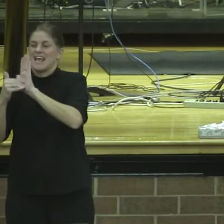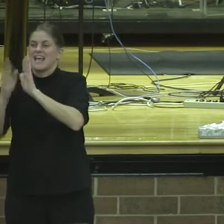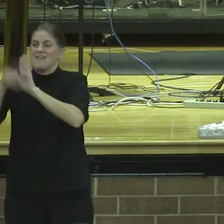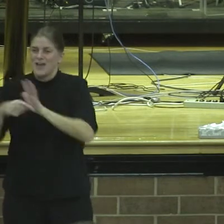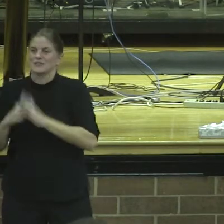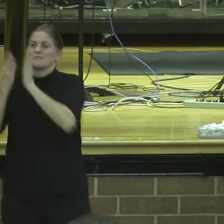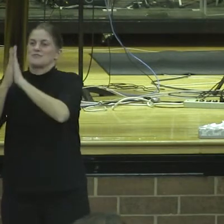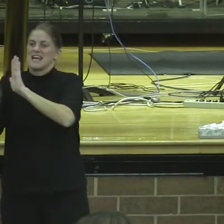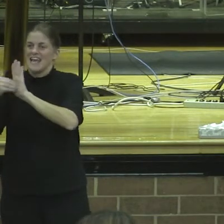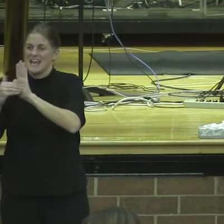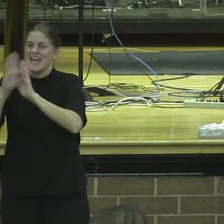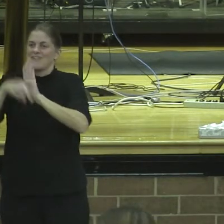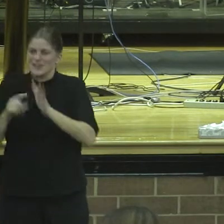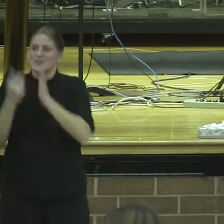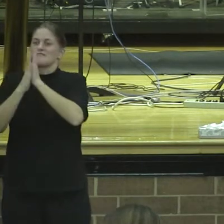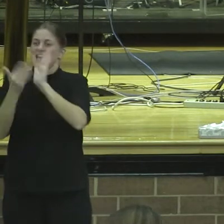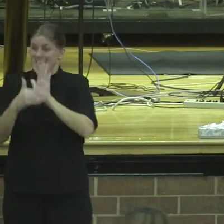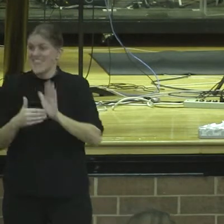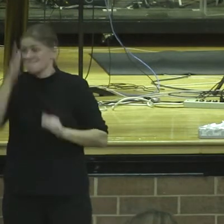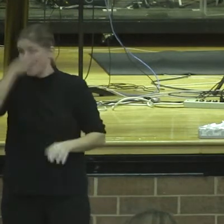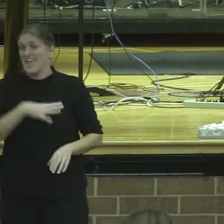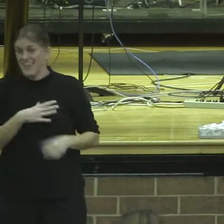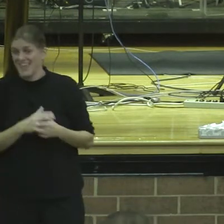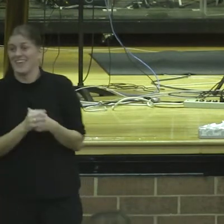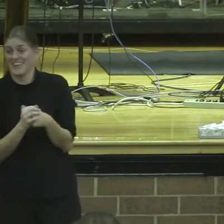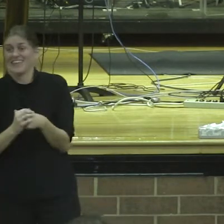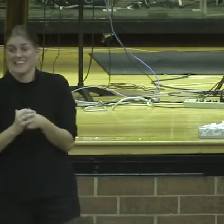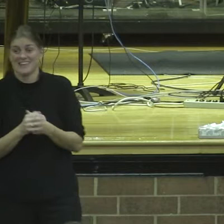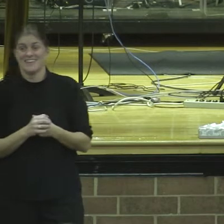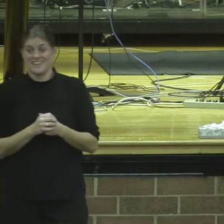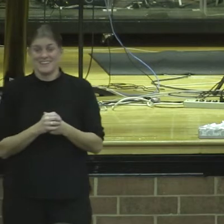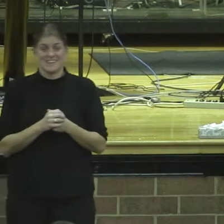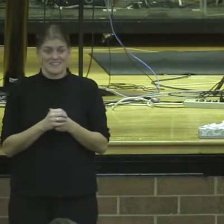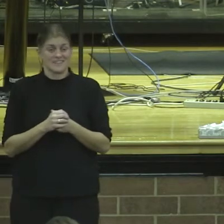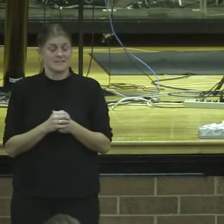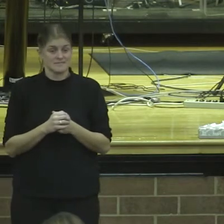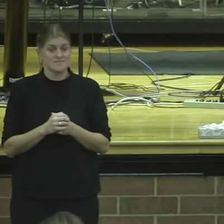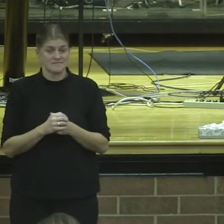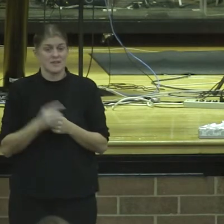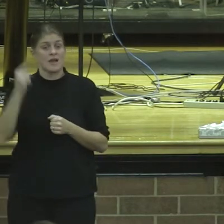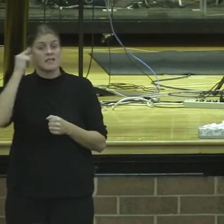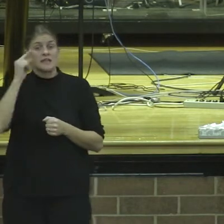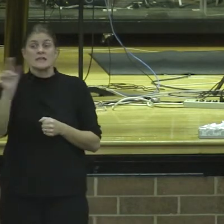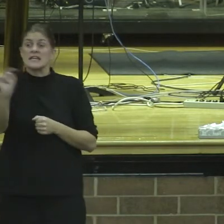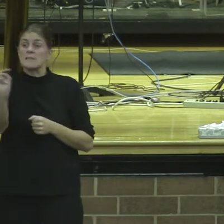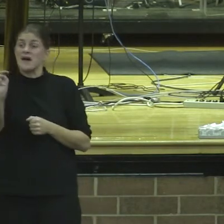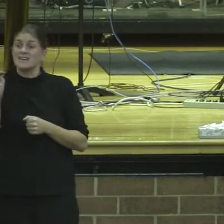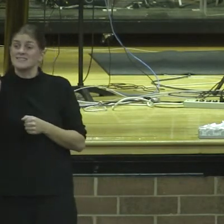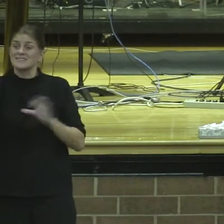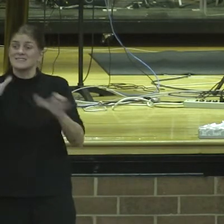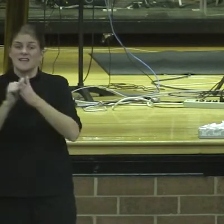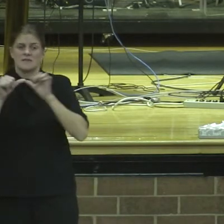Now, although this quote wasn't around in Nehemiah's time, I believe Nehemiah based his actions on that. He